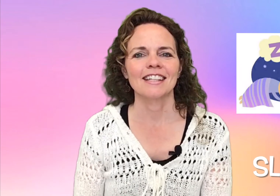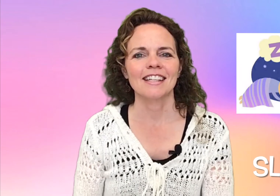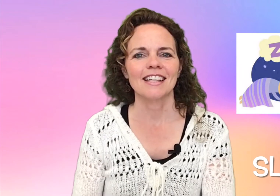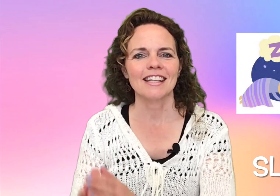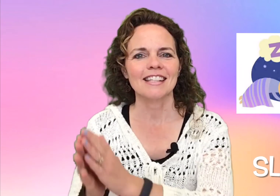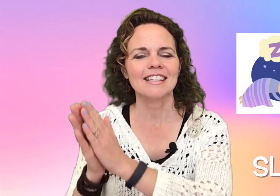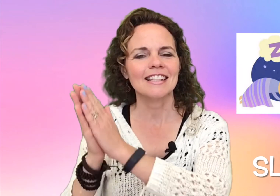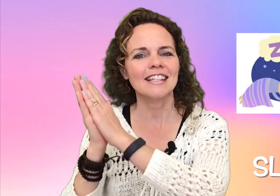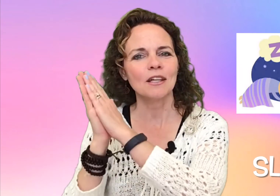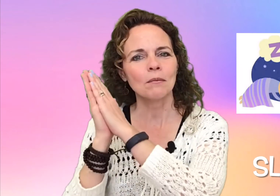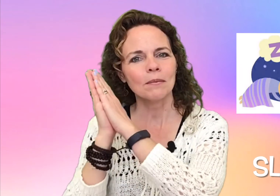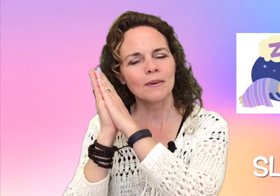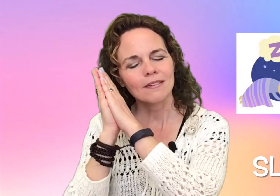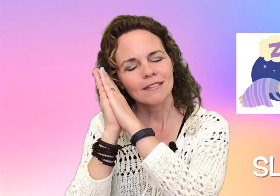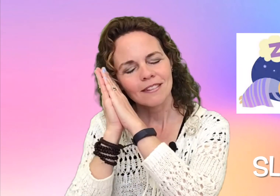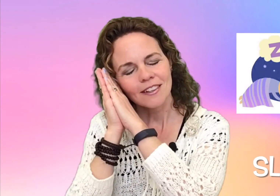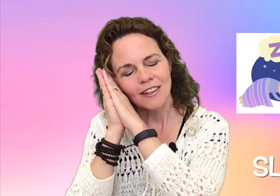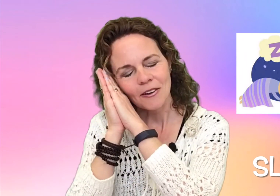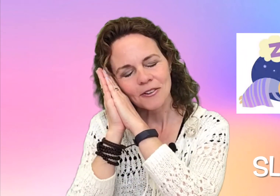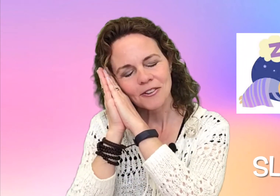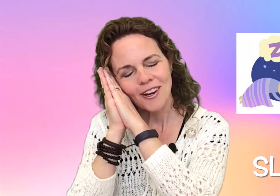Sleep. Close your eyes.